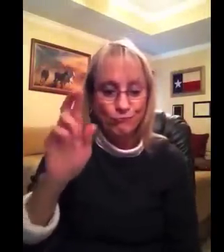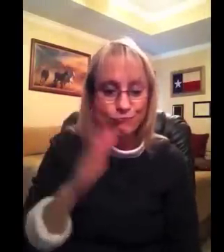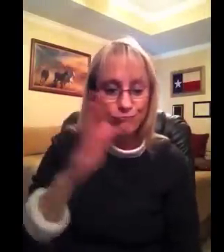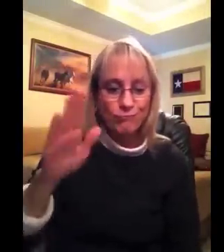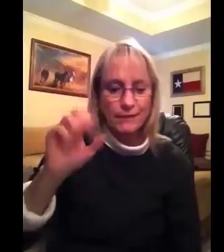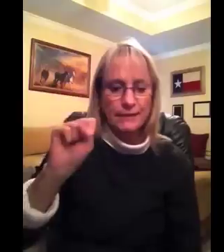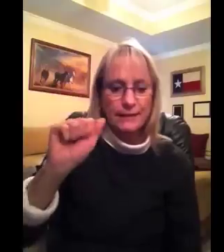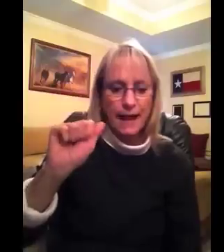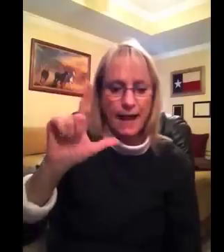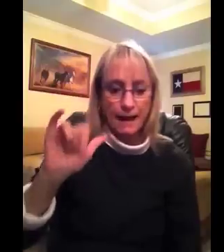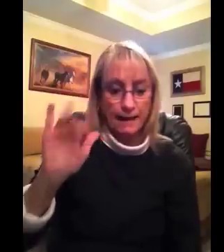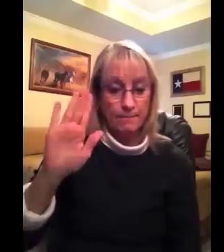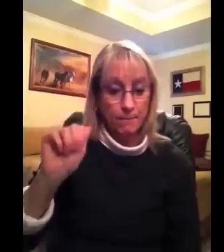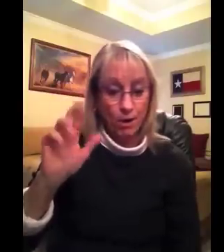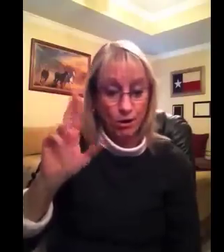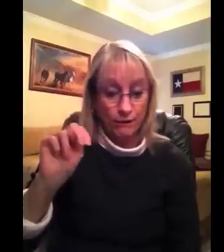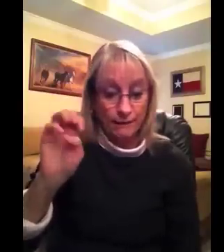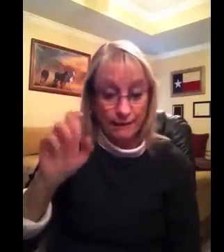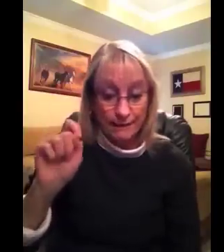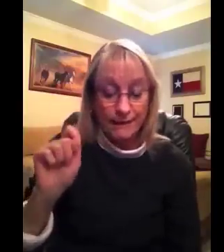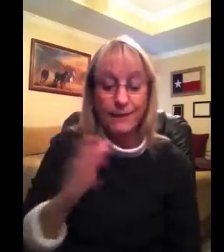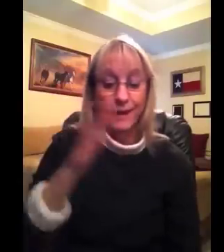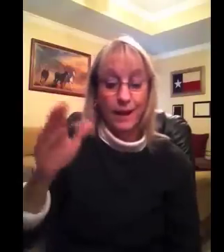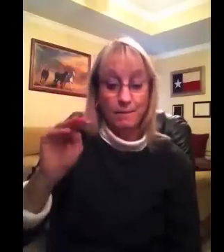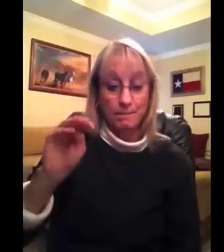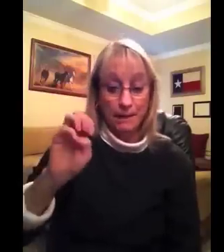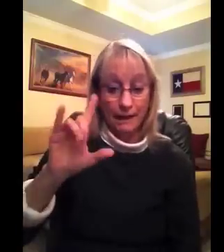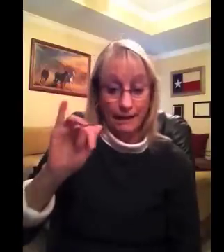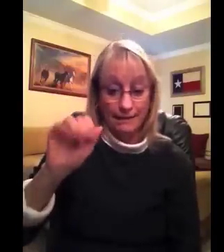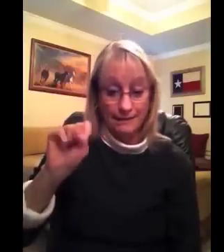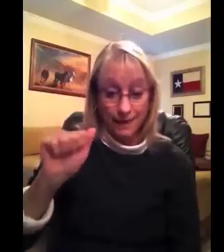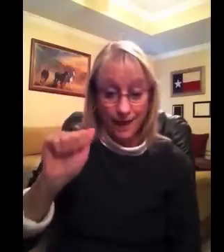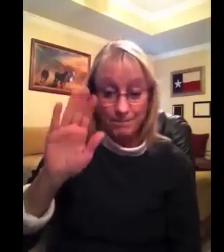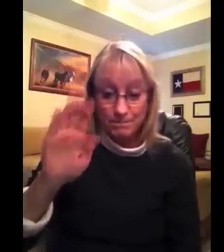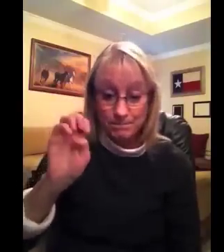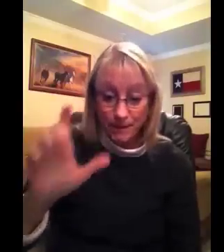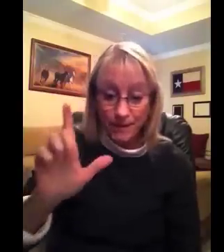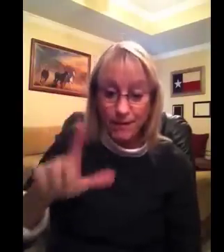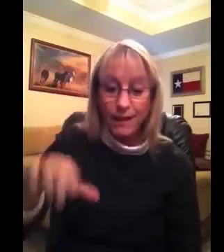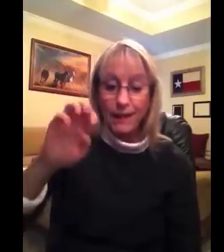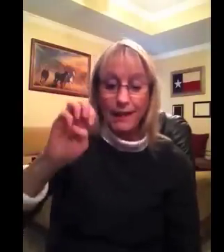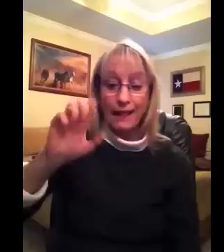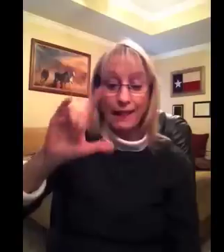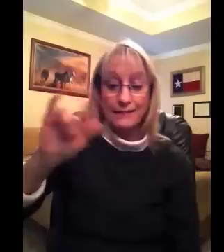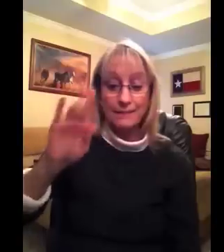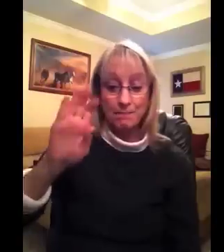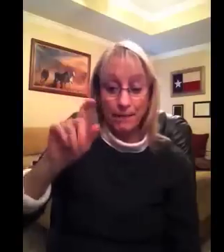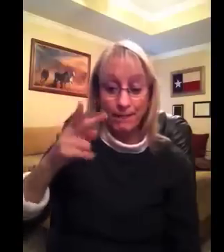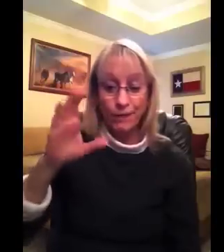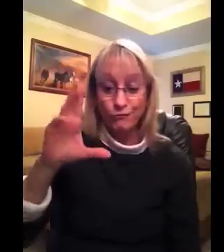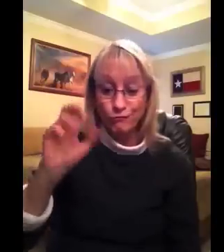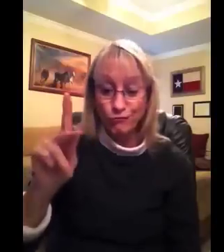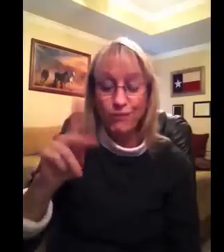Baker, Sally Barnett, Melissa Bell, Elizabeth